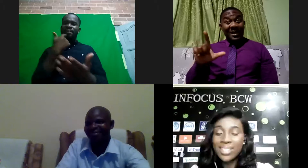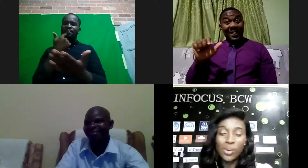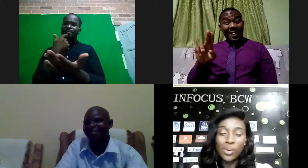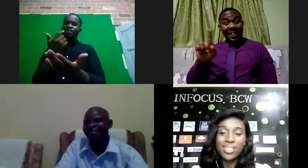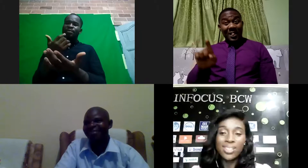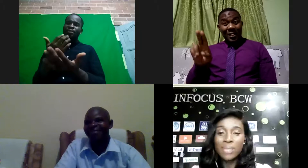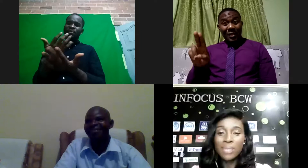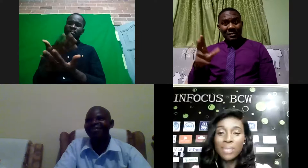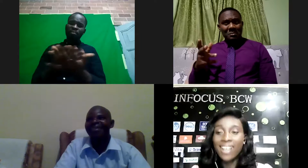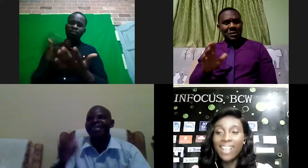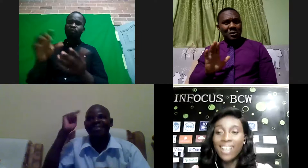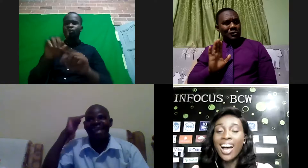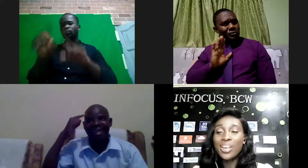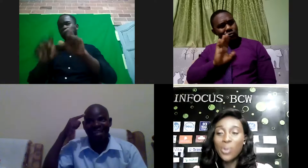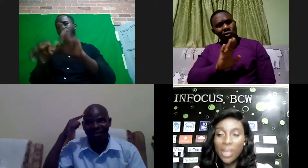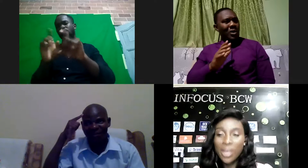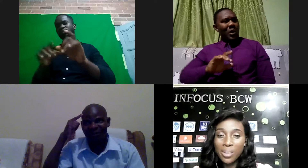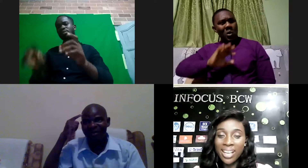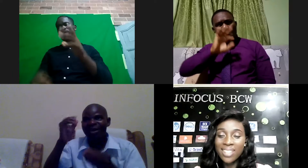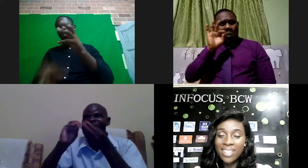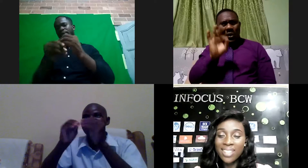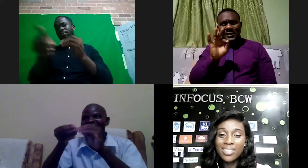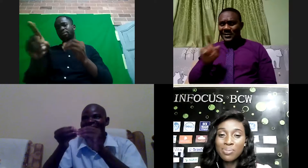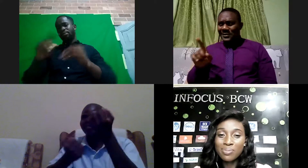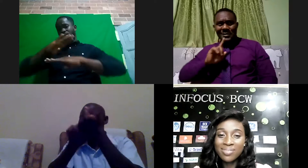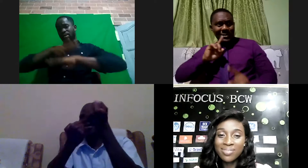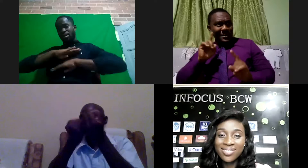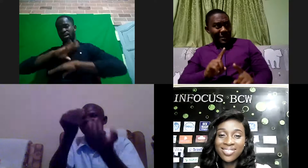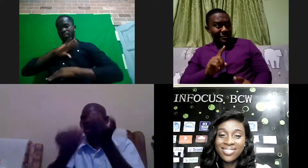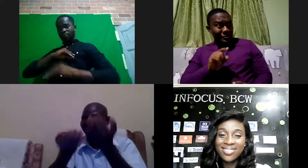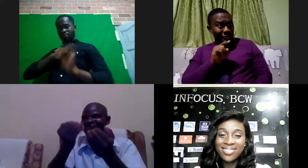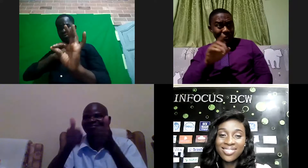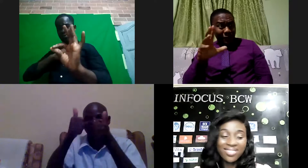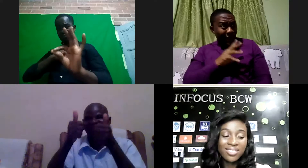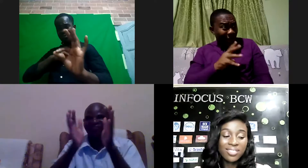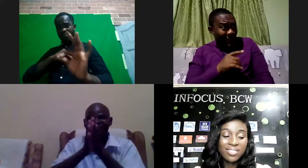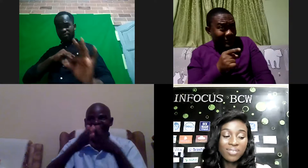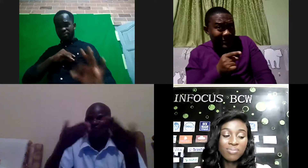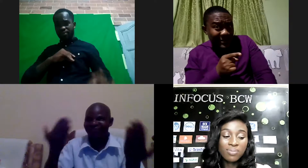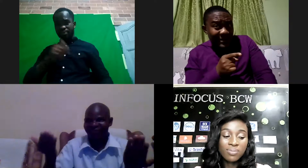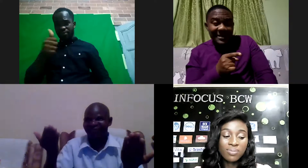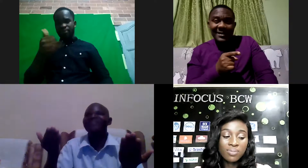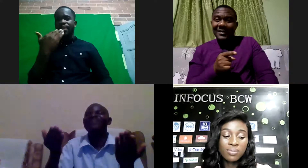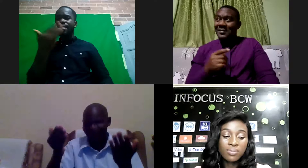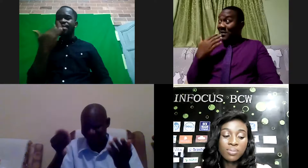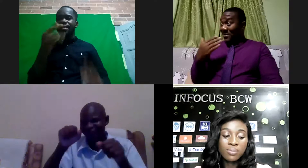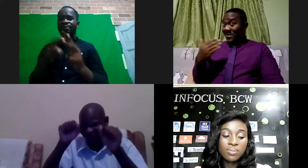your questions. Question. Please, Yeah. are you okay with the answers? Yeah, thank you very much. I'm okay. I see it